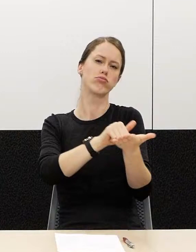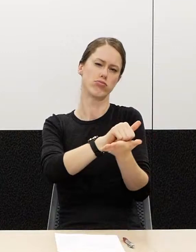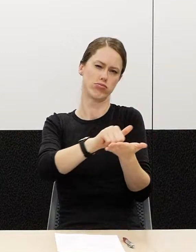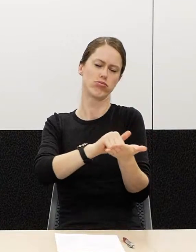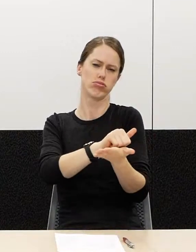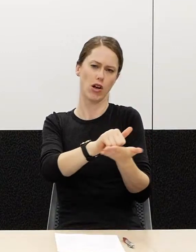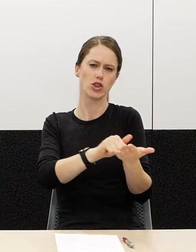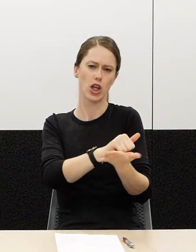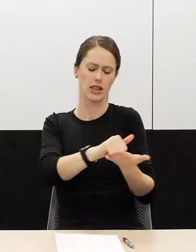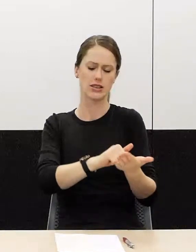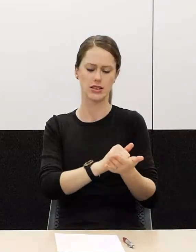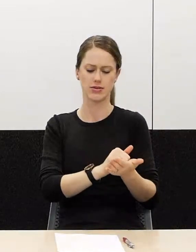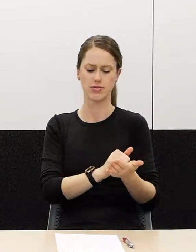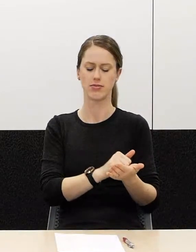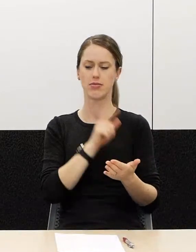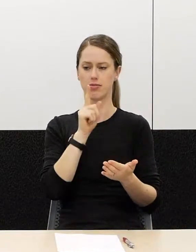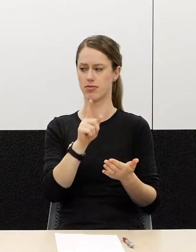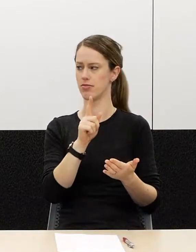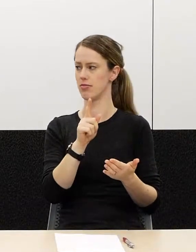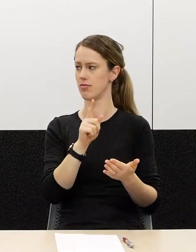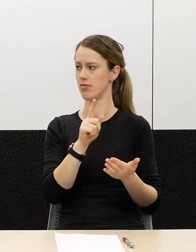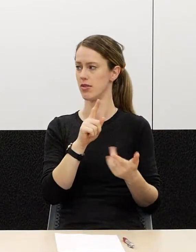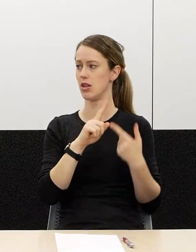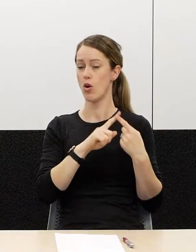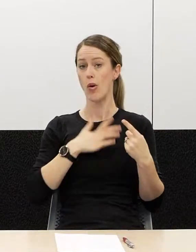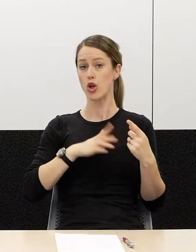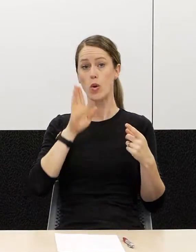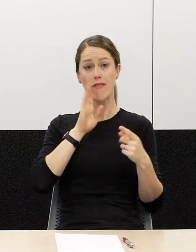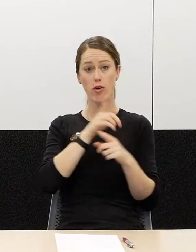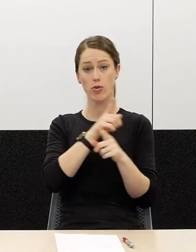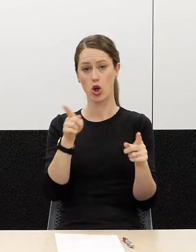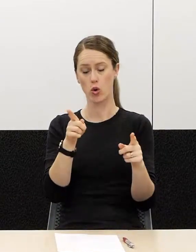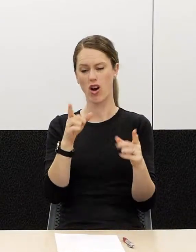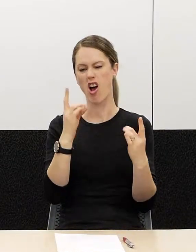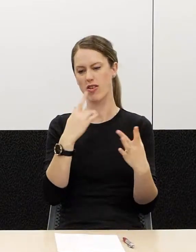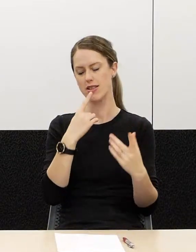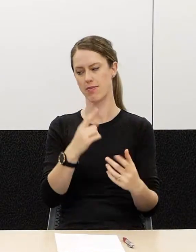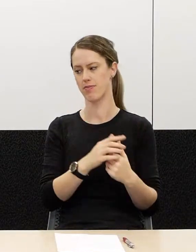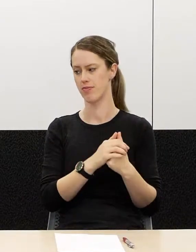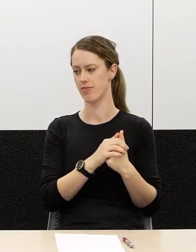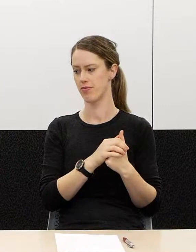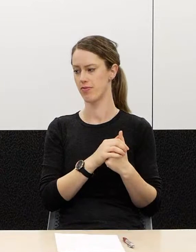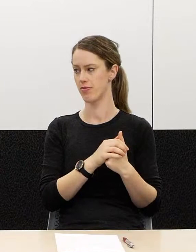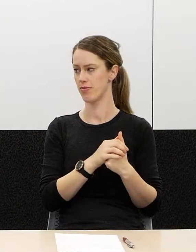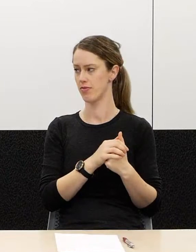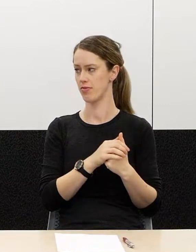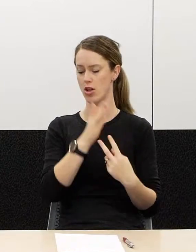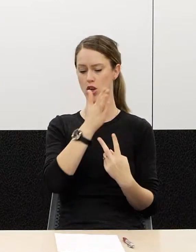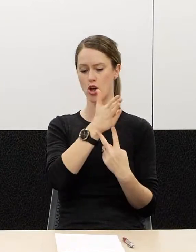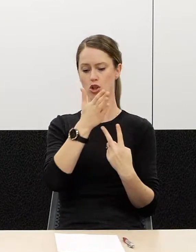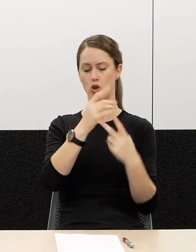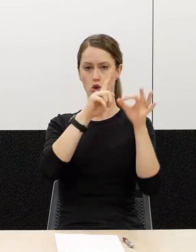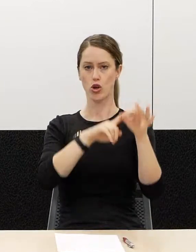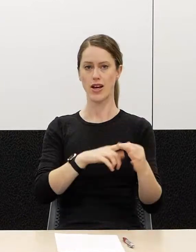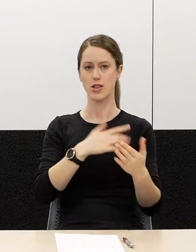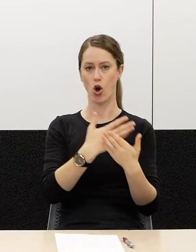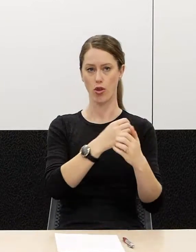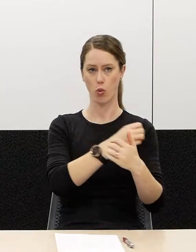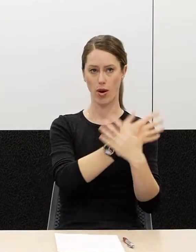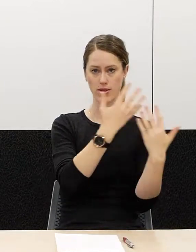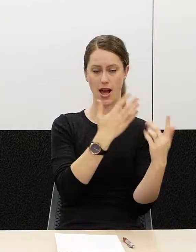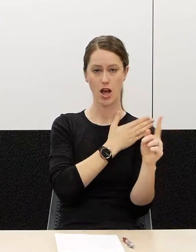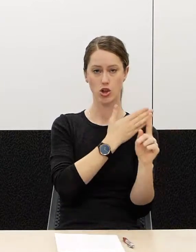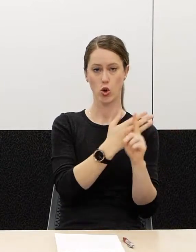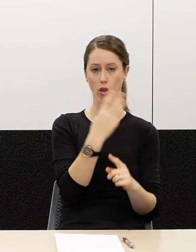for that. But however, we still want to hear from you, as I have already said. There are 2 surveys on our website until the 13th